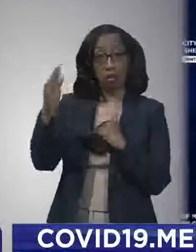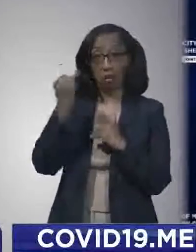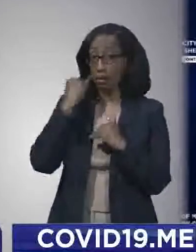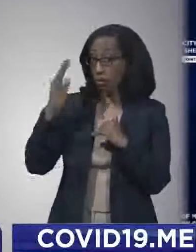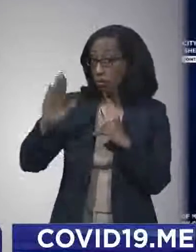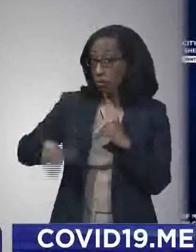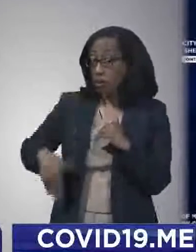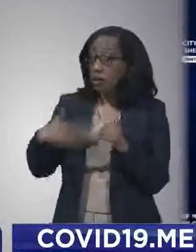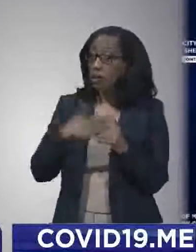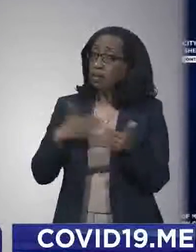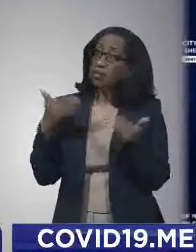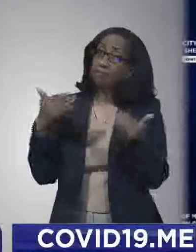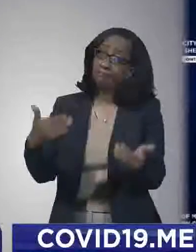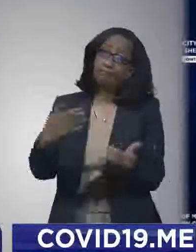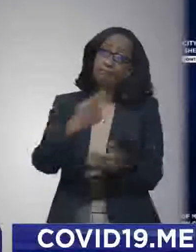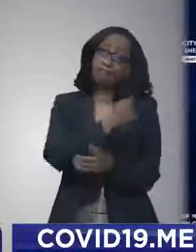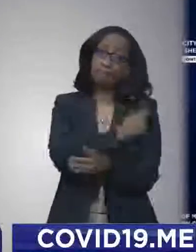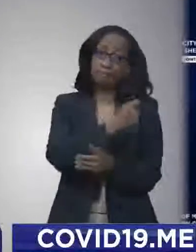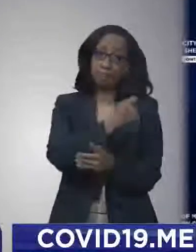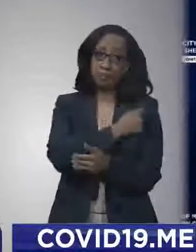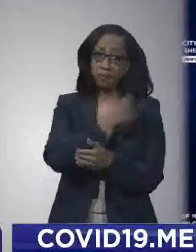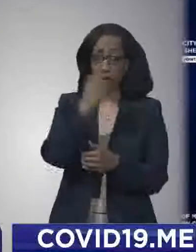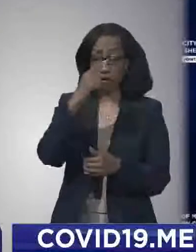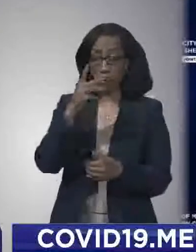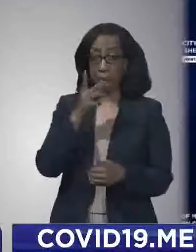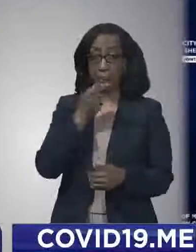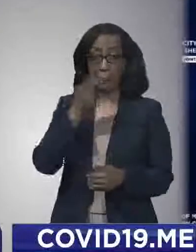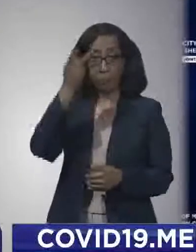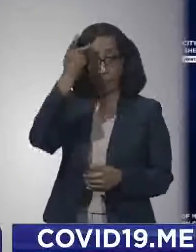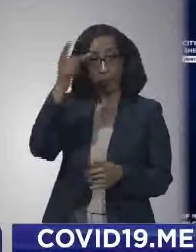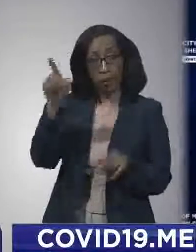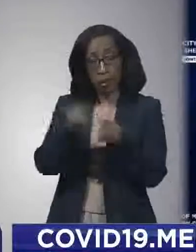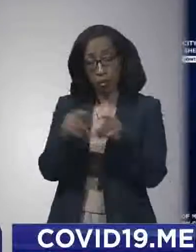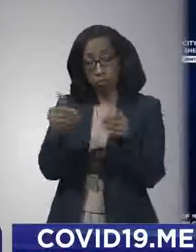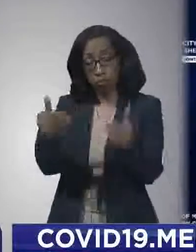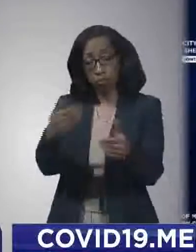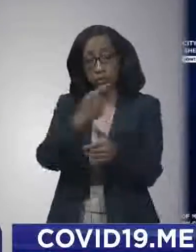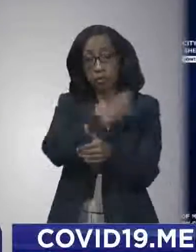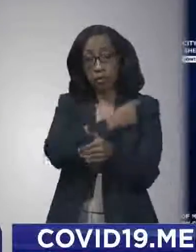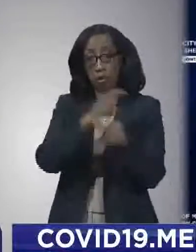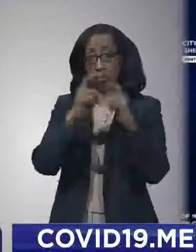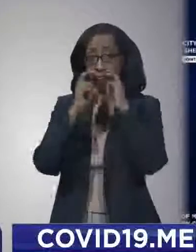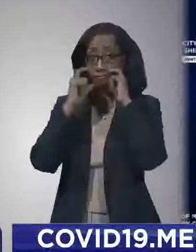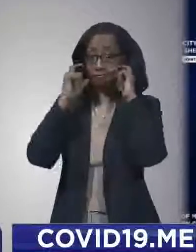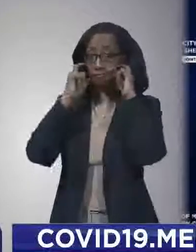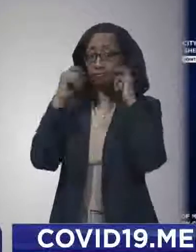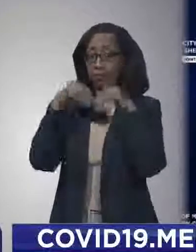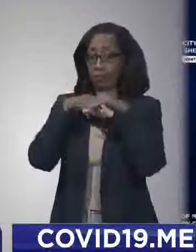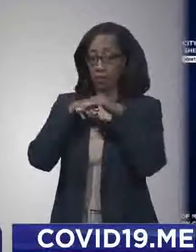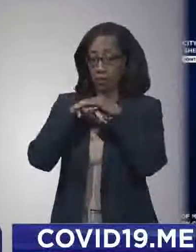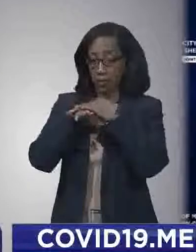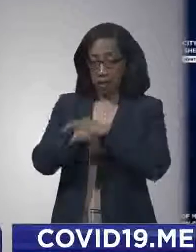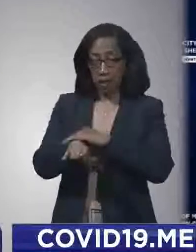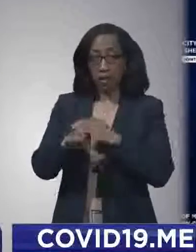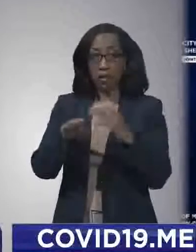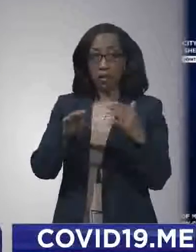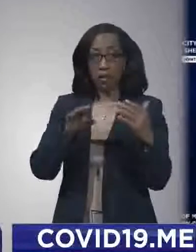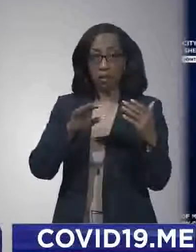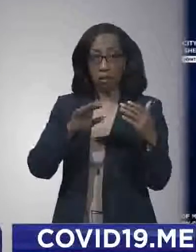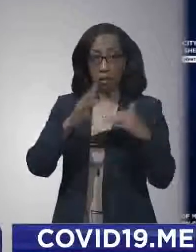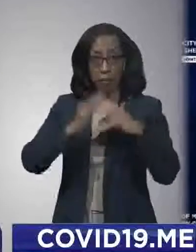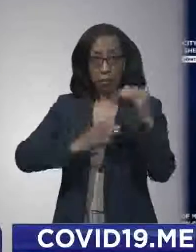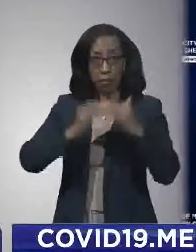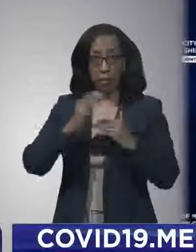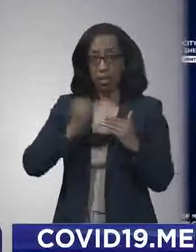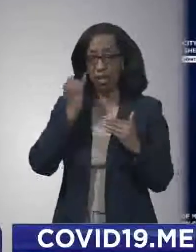so, please get vaccinated for our parents as well. And continue to wear masks in the settings where there are groups of